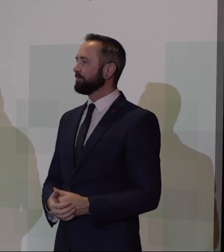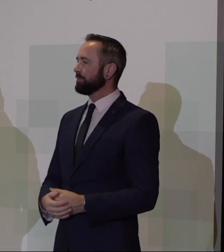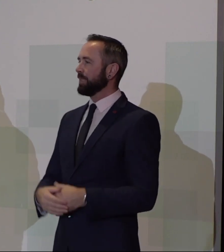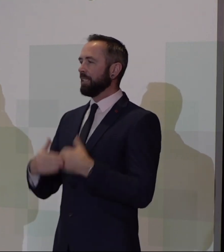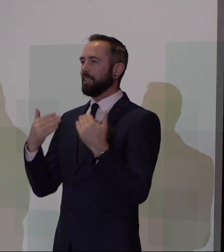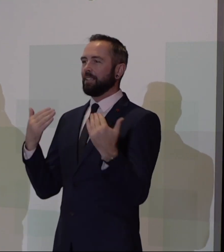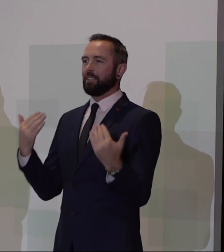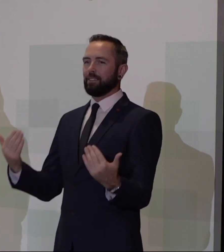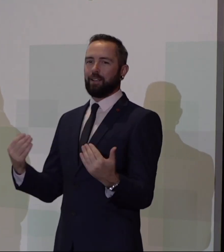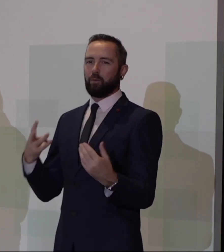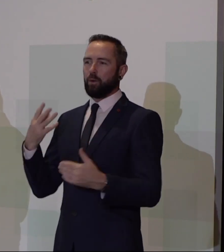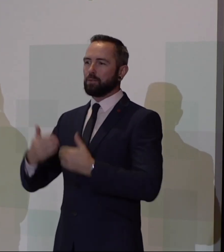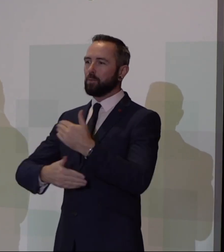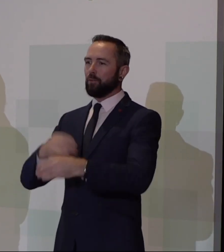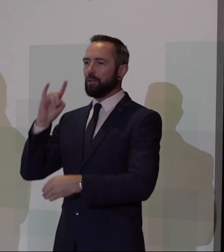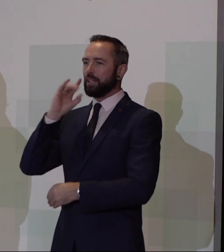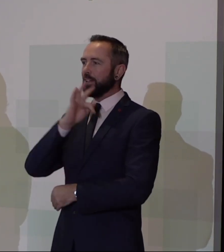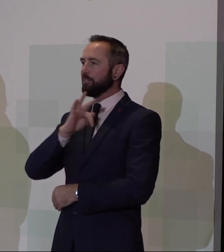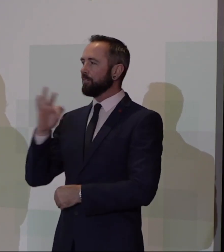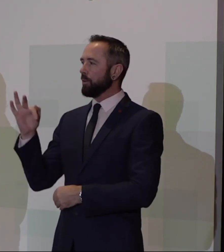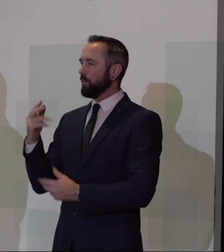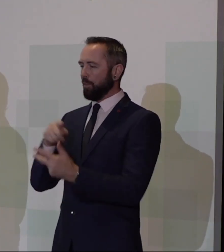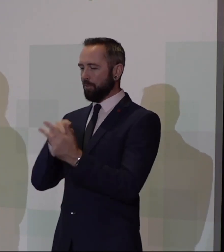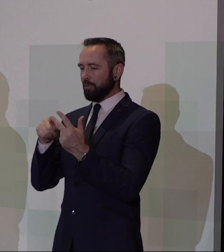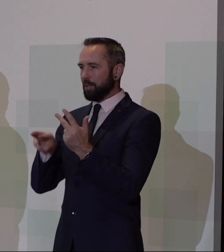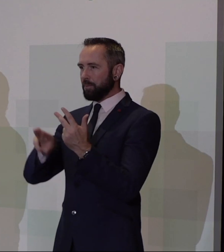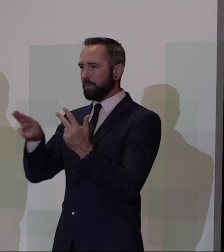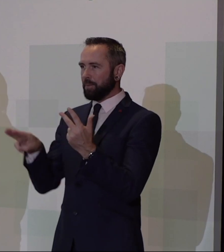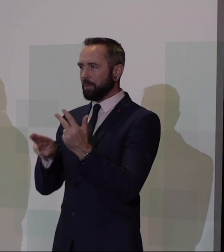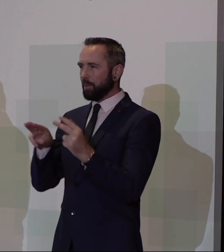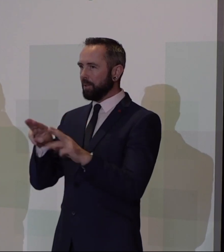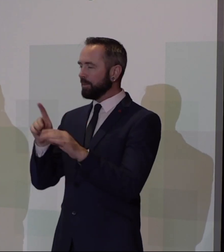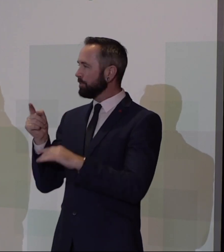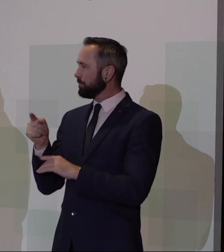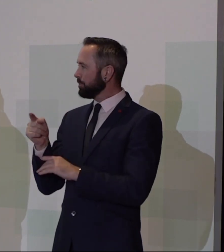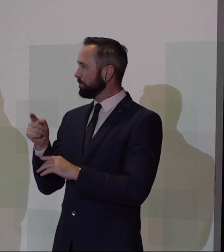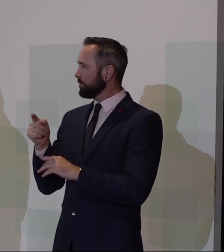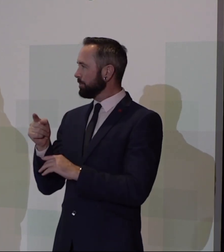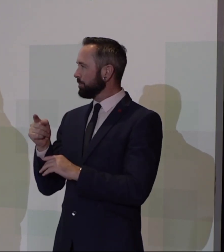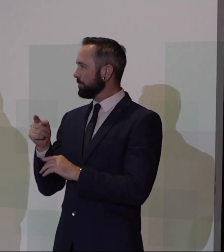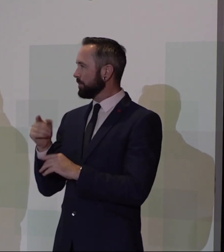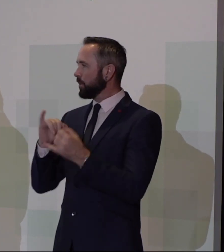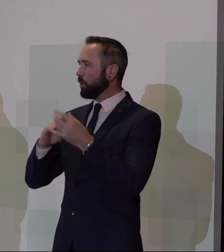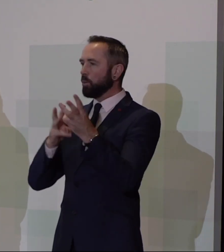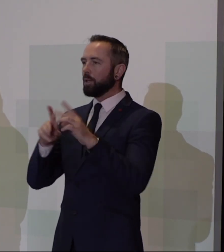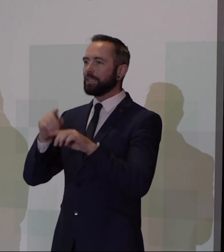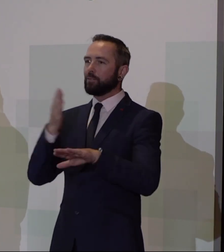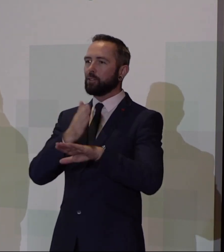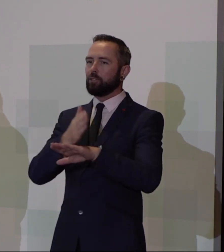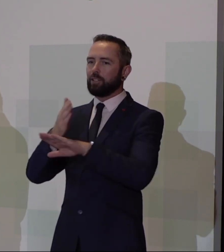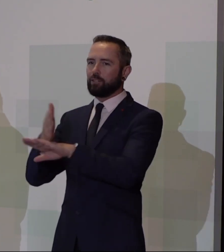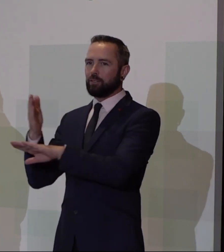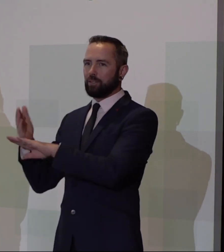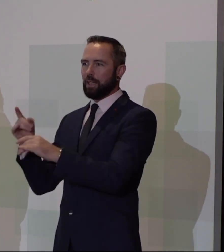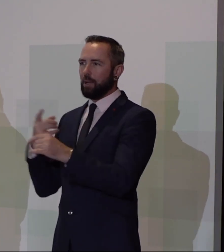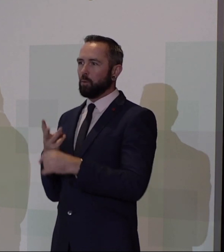going to hear from three people who were working in different careers, and we